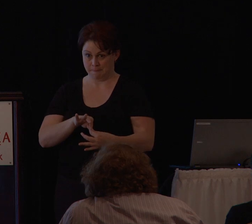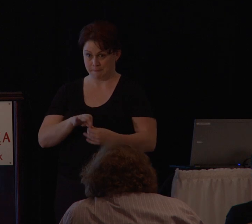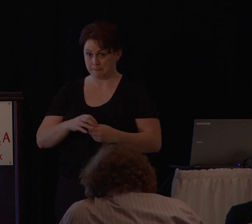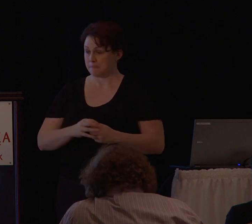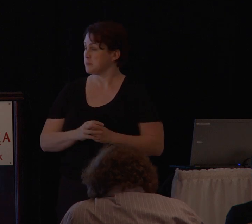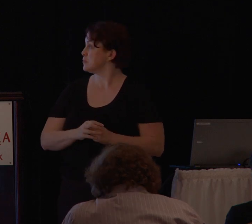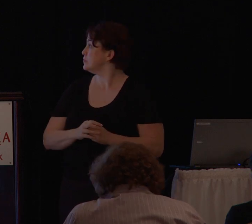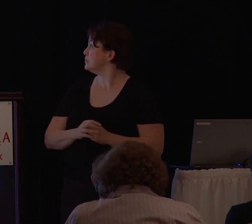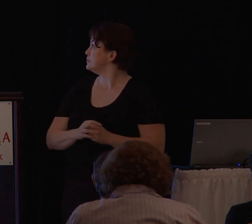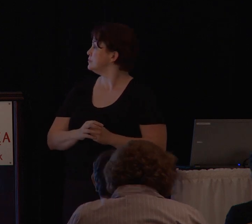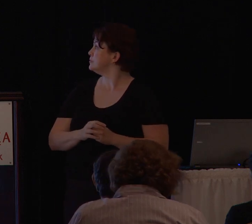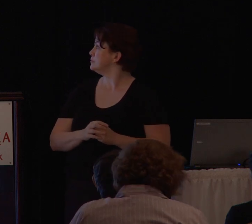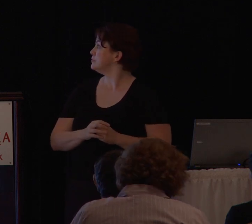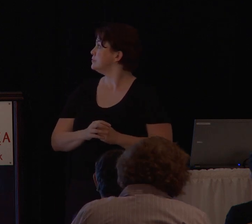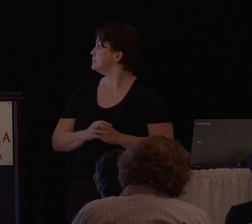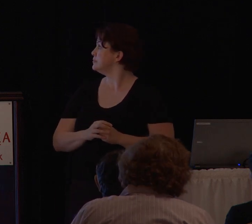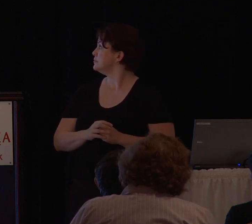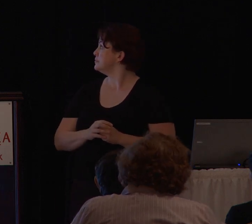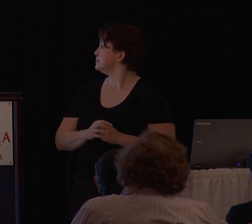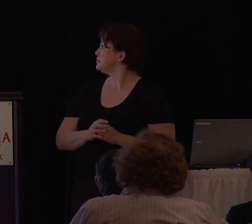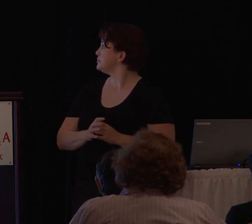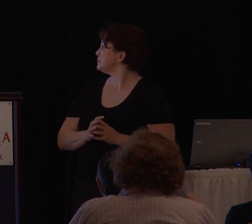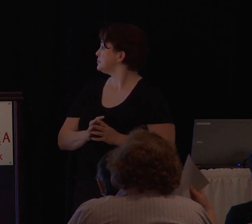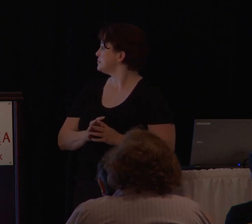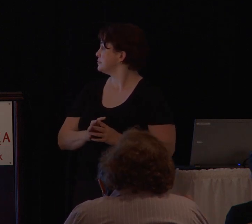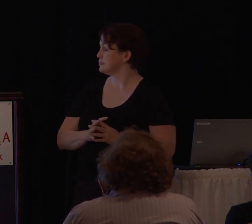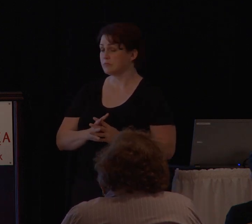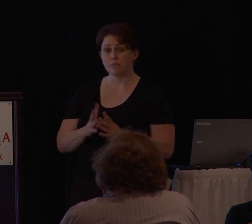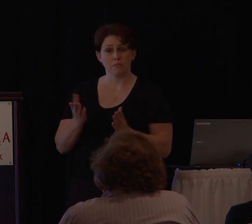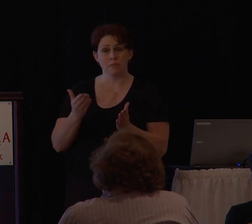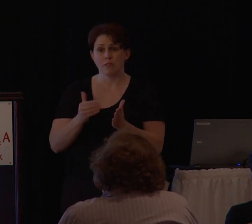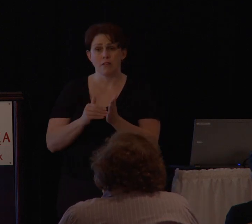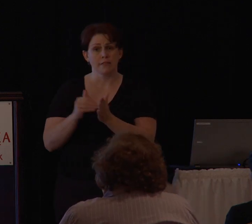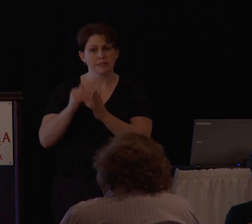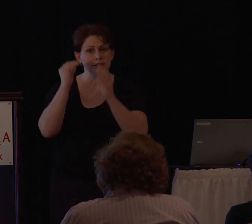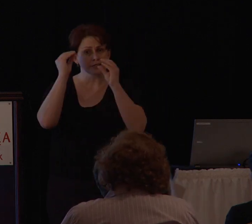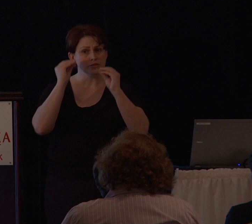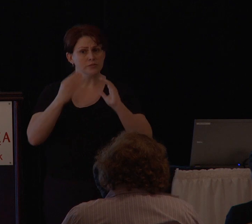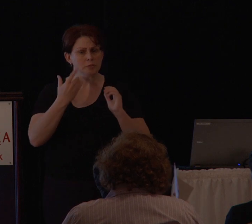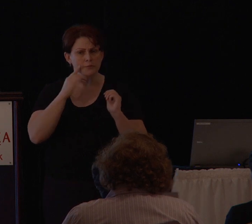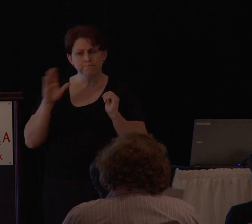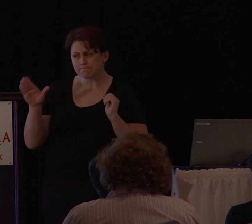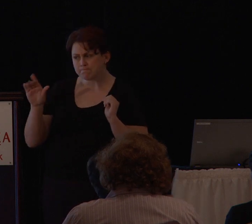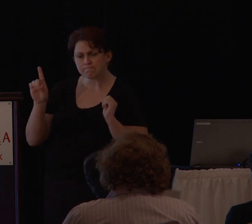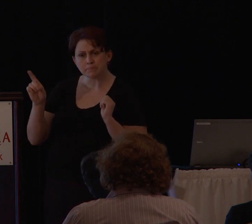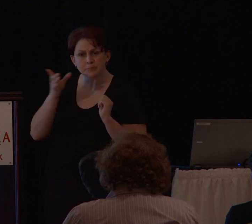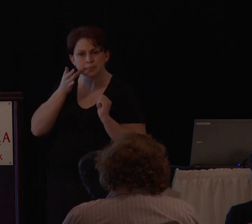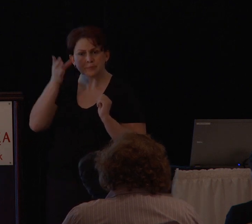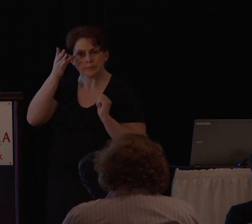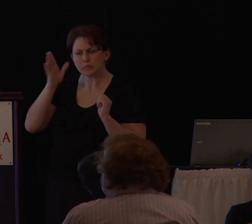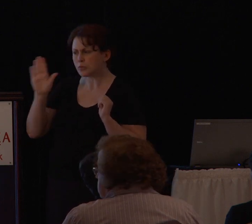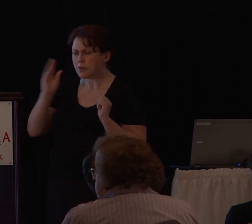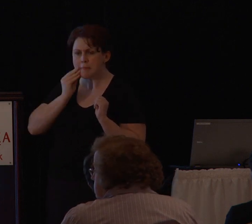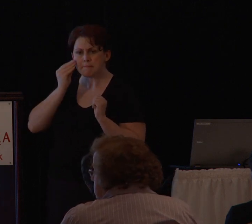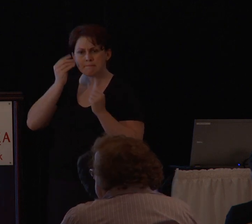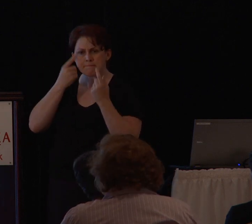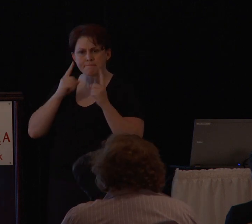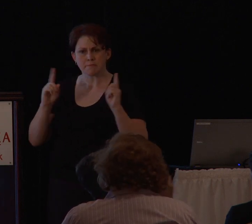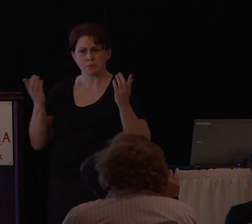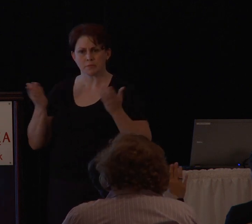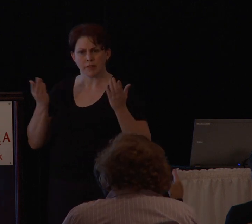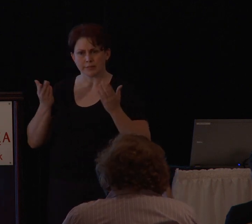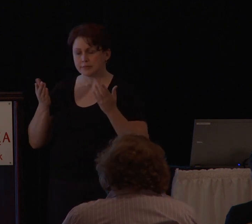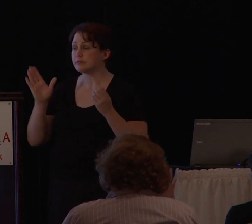a lot of them said that they would ask the parents, what works for your child at home and try to transfer some of